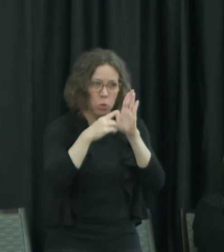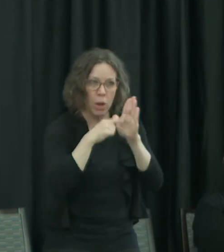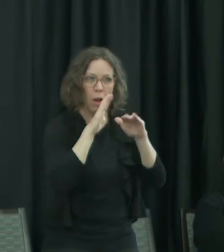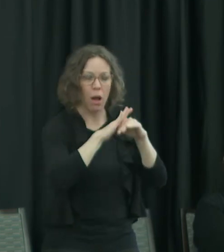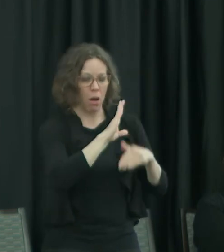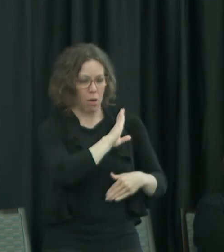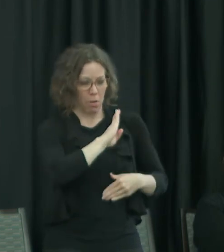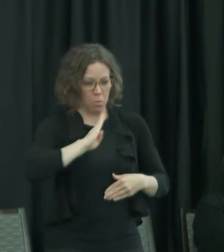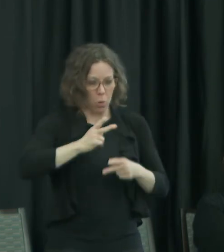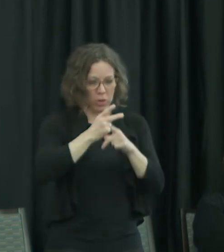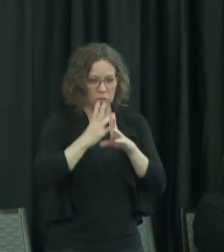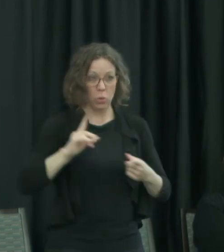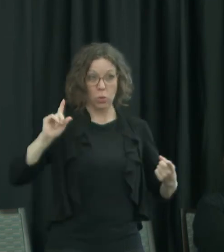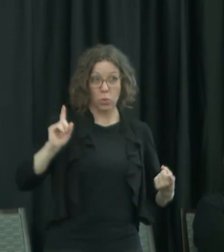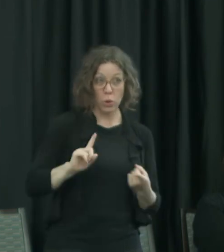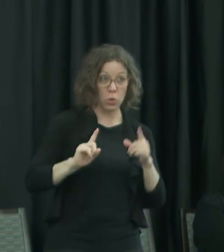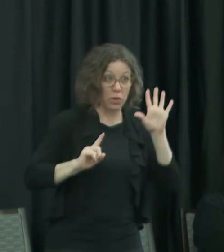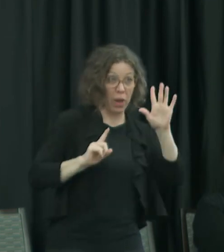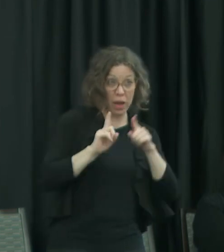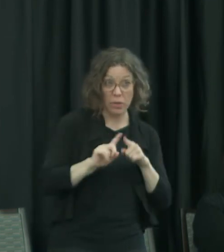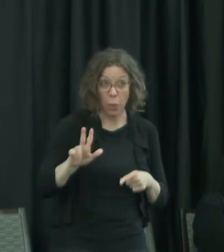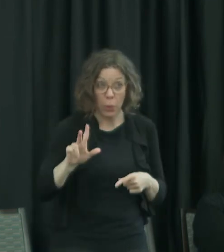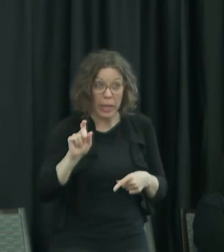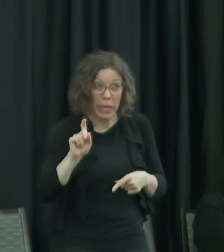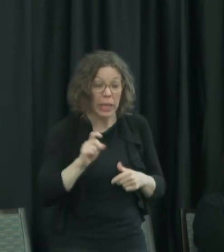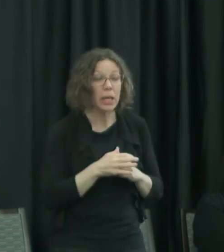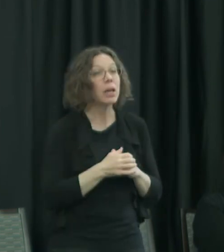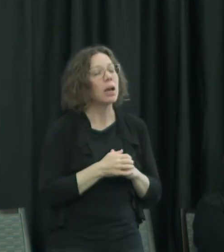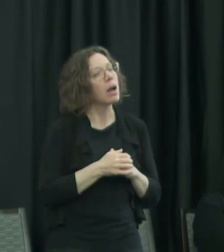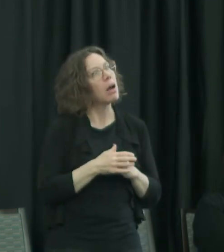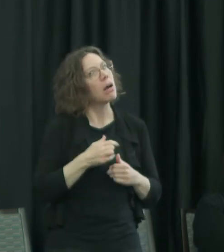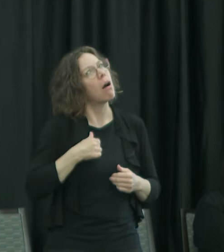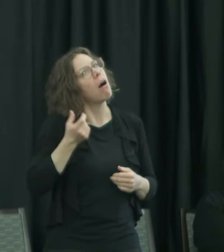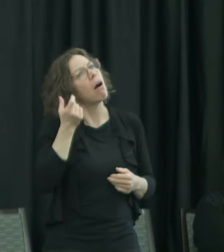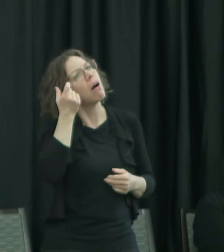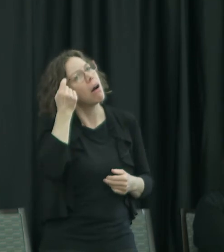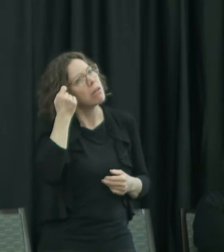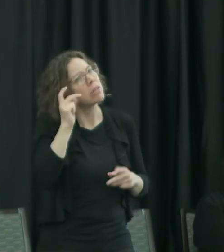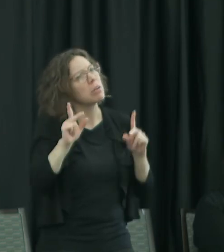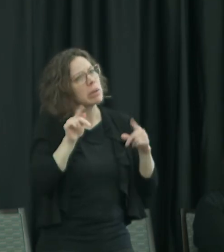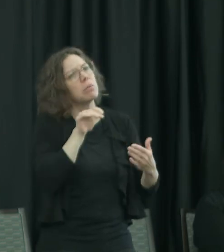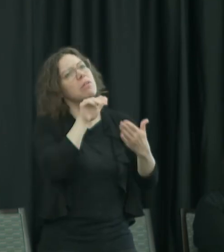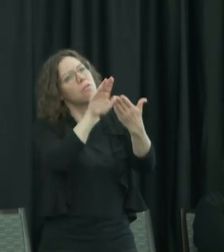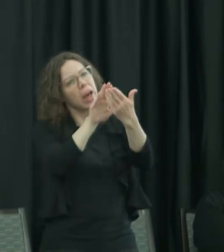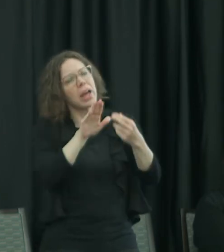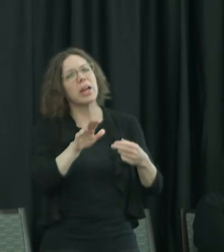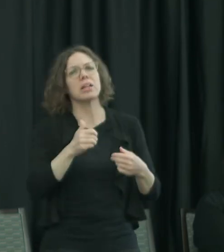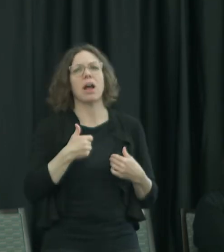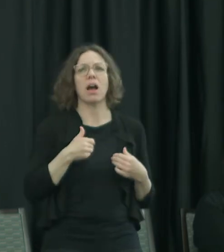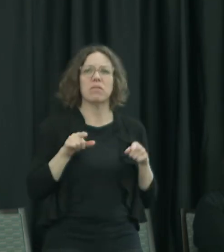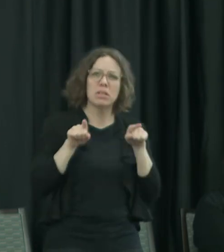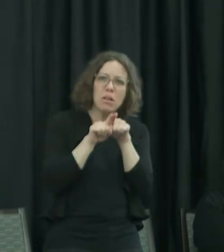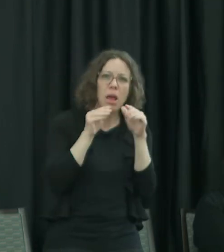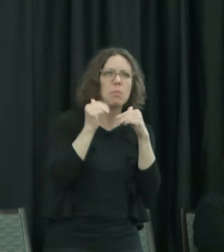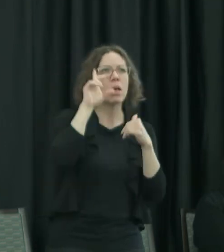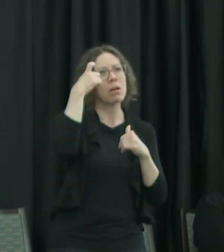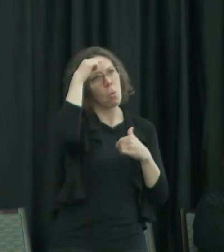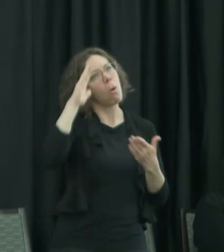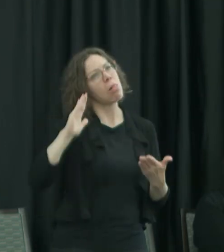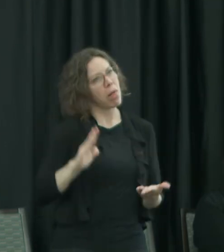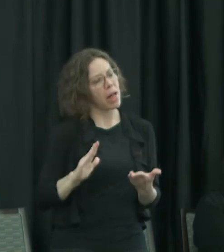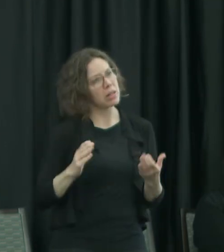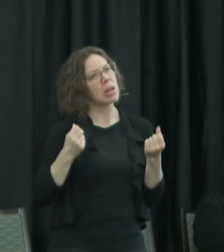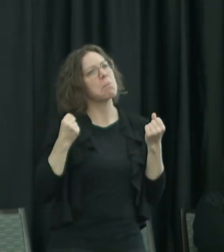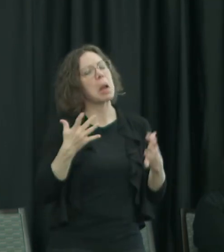Board of Supervisors be reduced from 5 to 3? And I understand when people are faced with either having the same level of government or less,